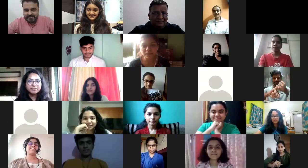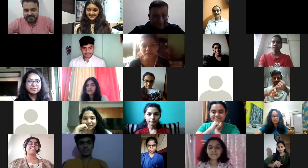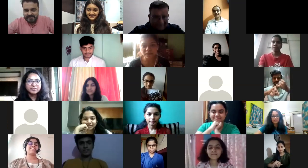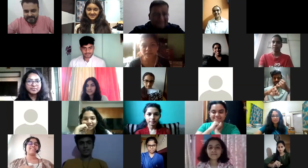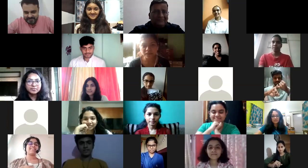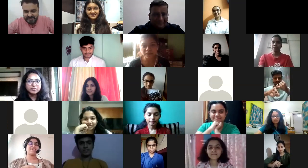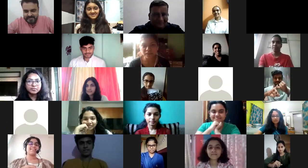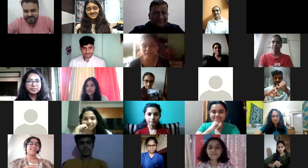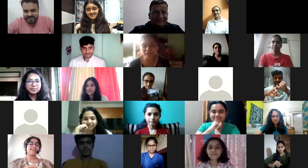Yes.